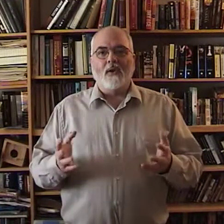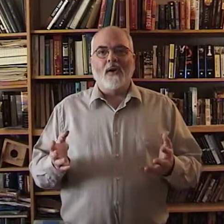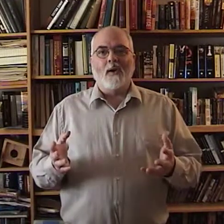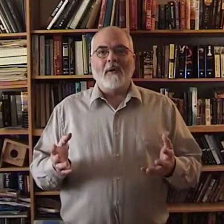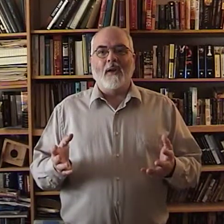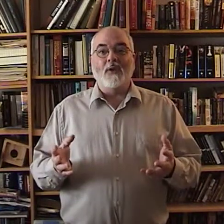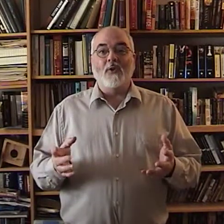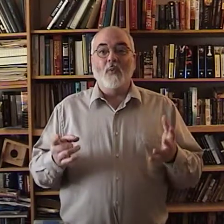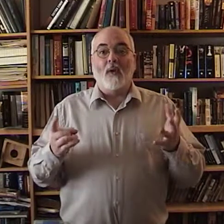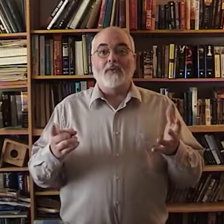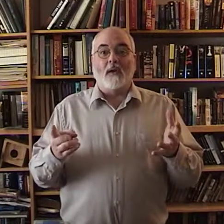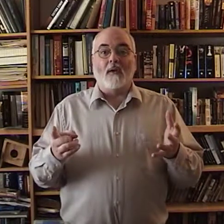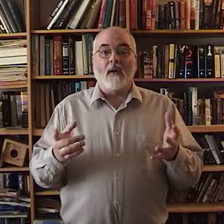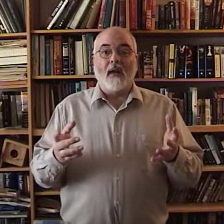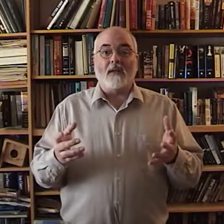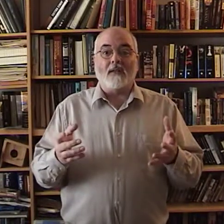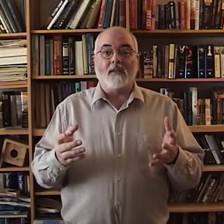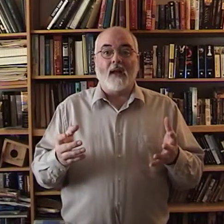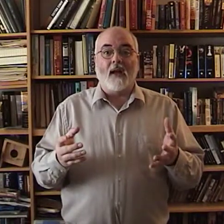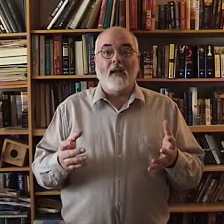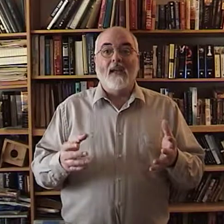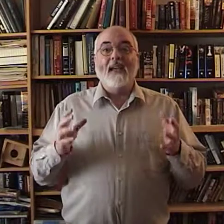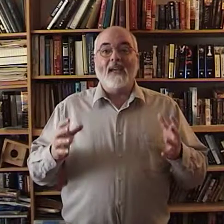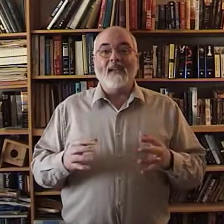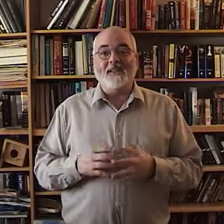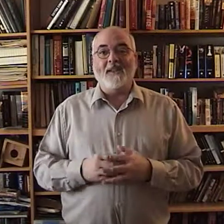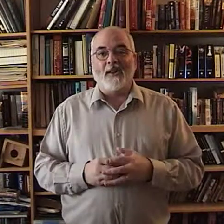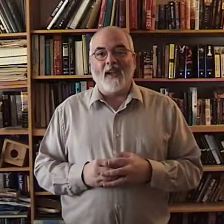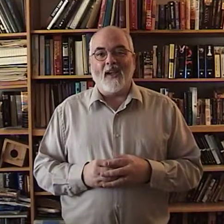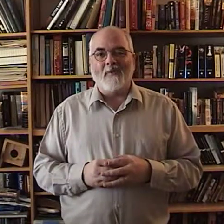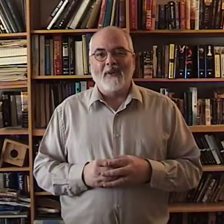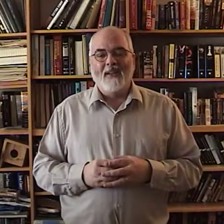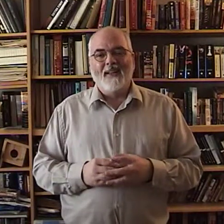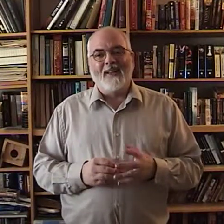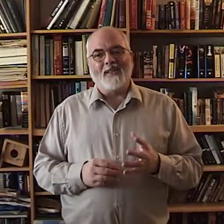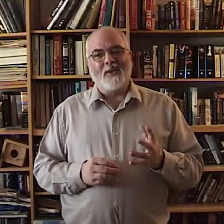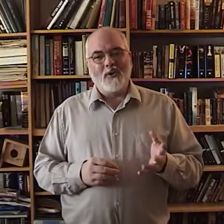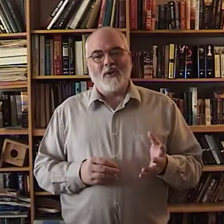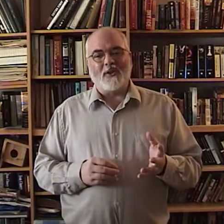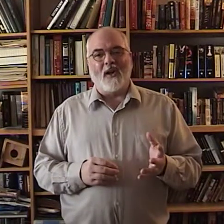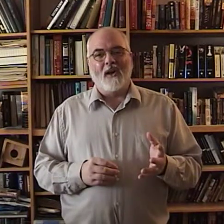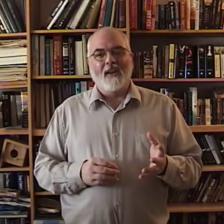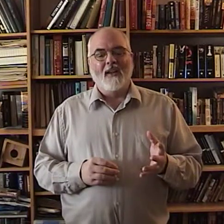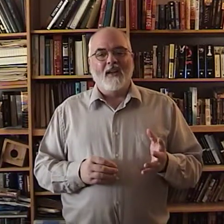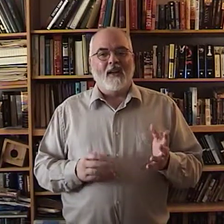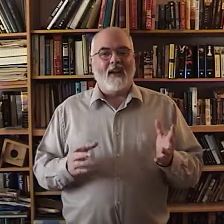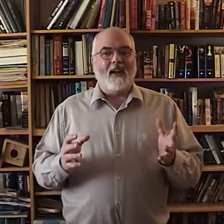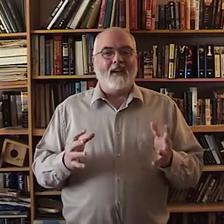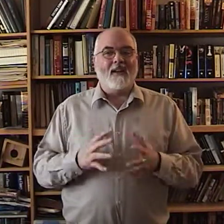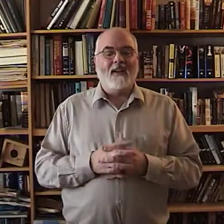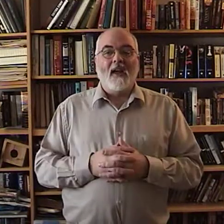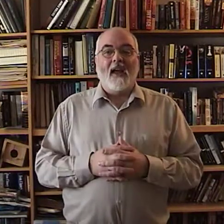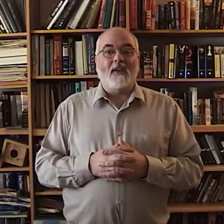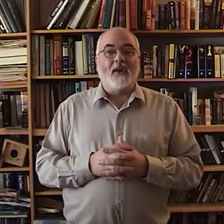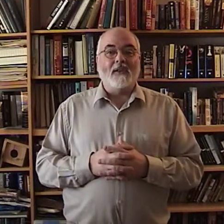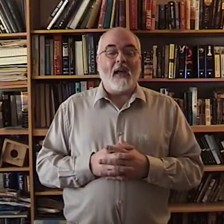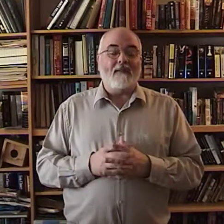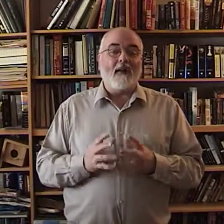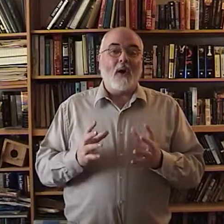You're here because you want to learn how to sign He Still Came. It's a newer song, and it turns out not a whole